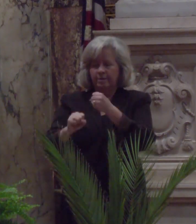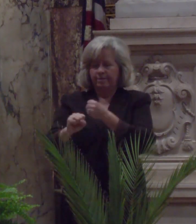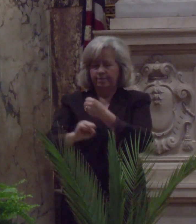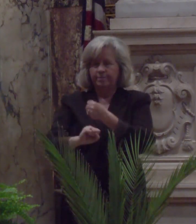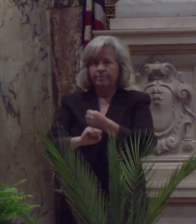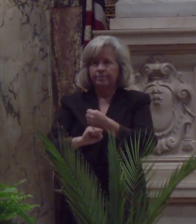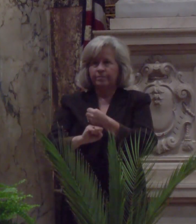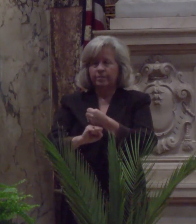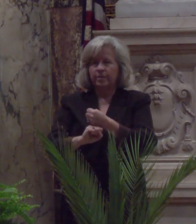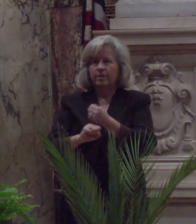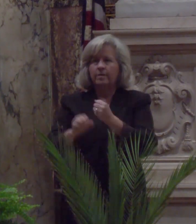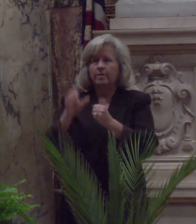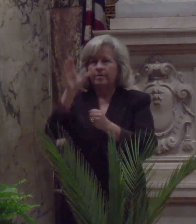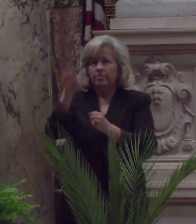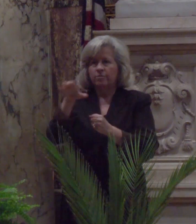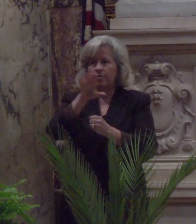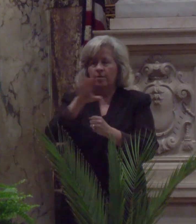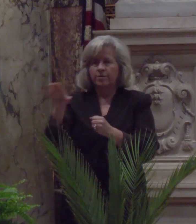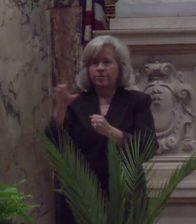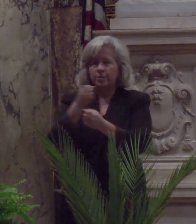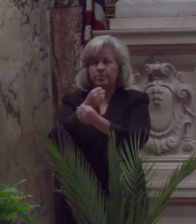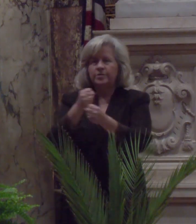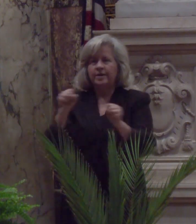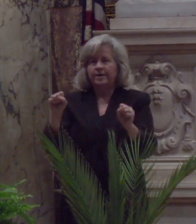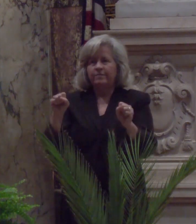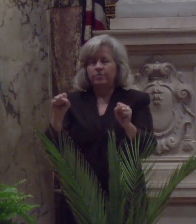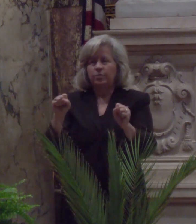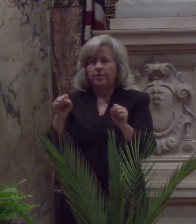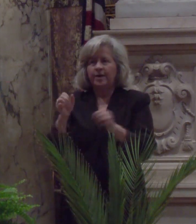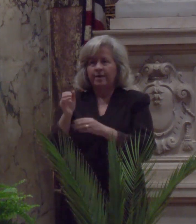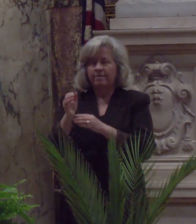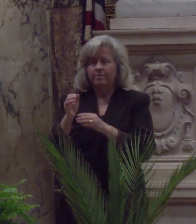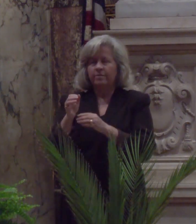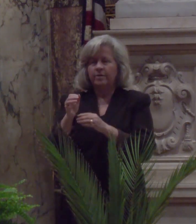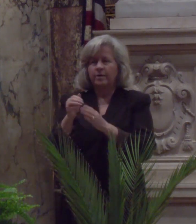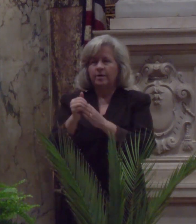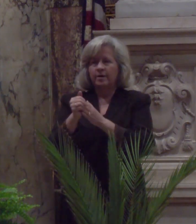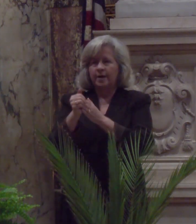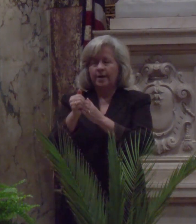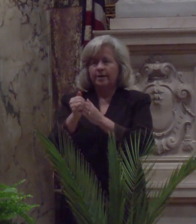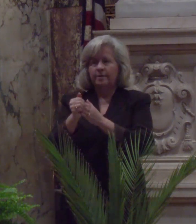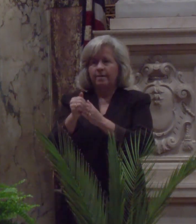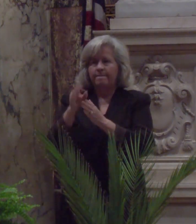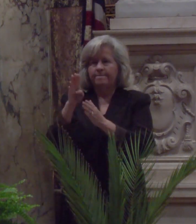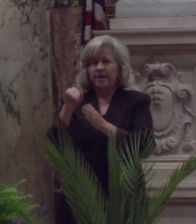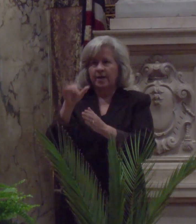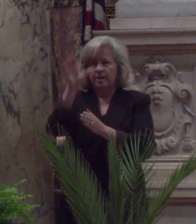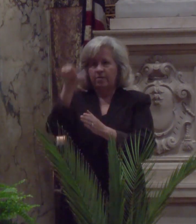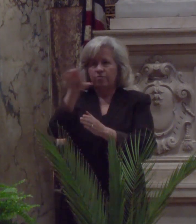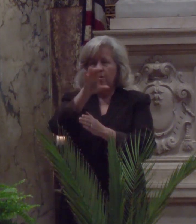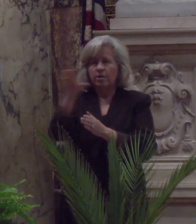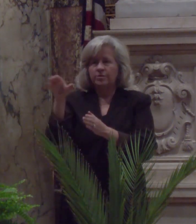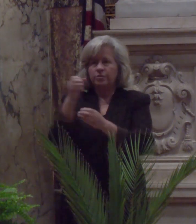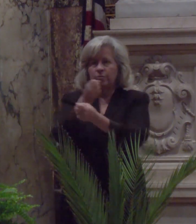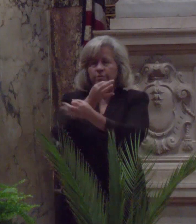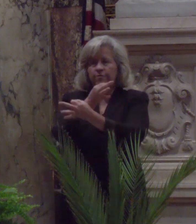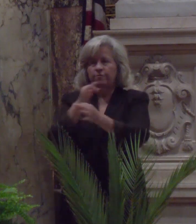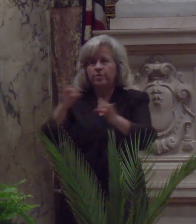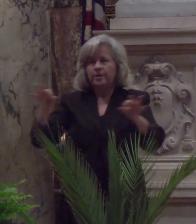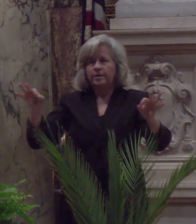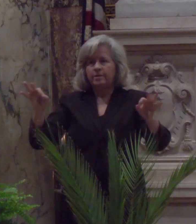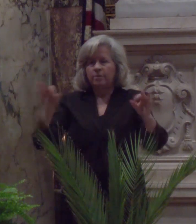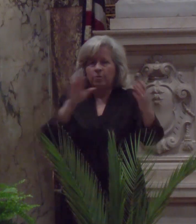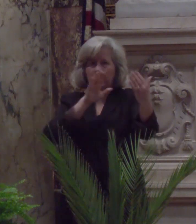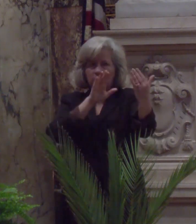cross, we have been saved. We have a rudder. By his cross, we have been redeemed. We have a